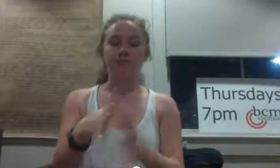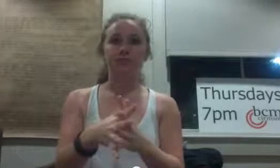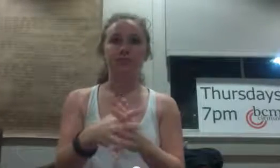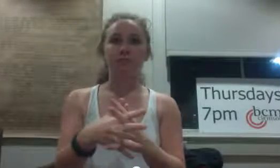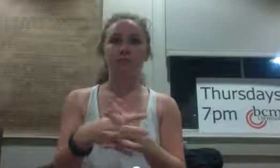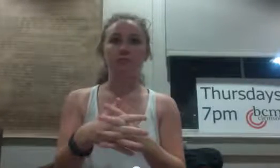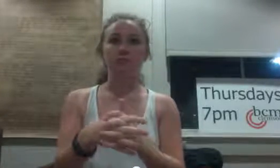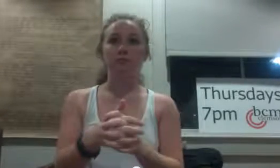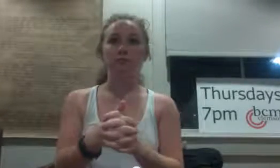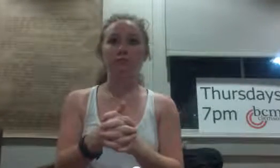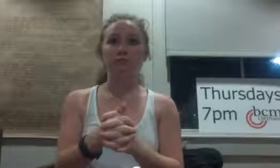cells.